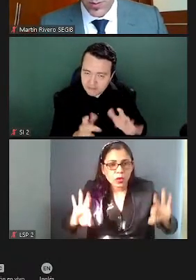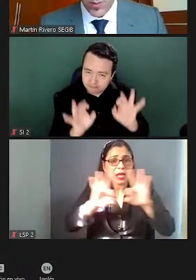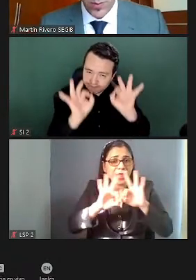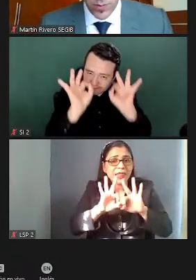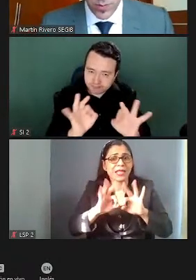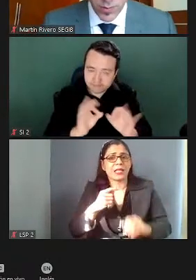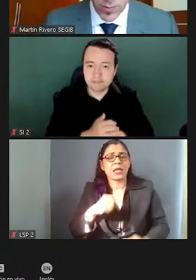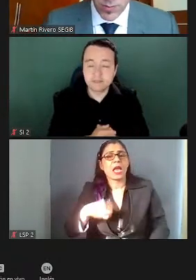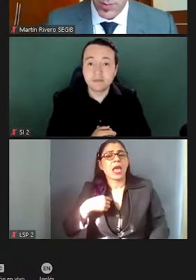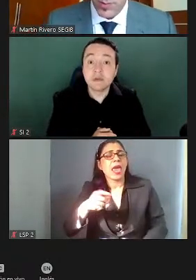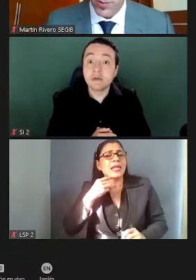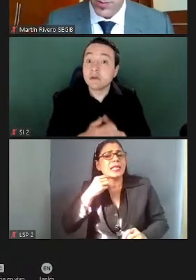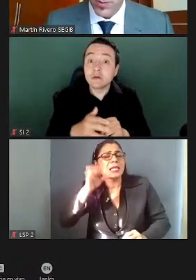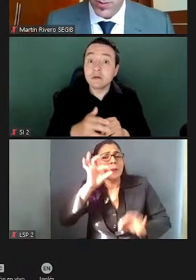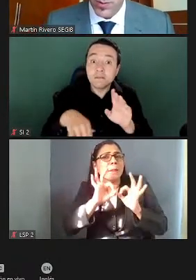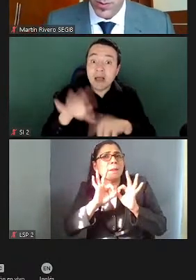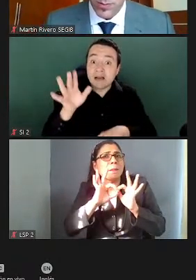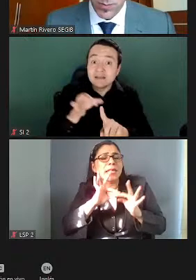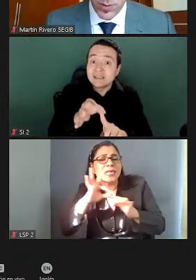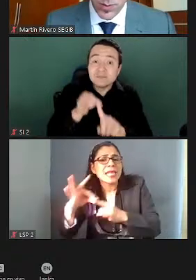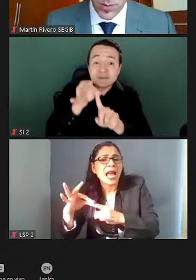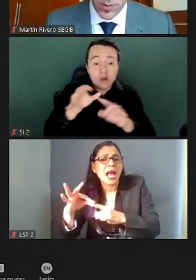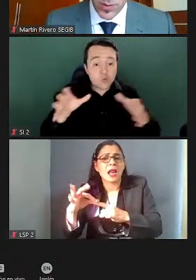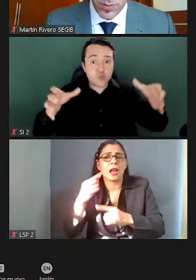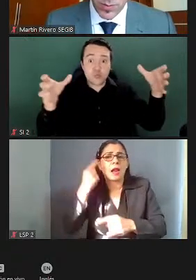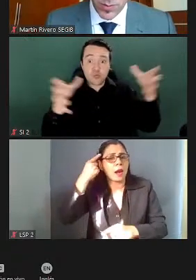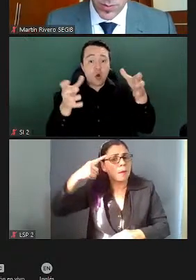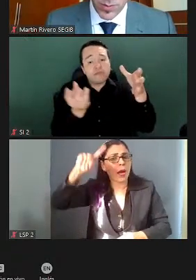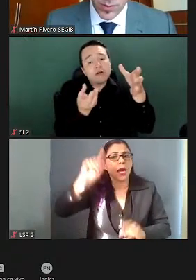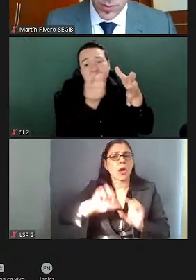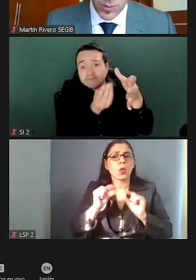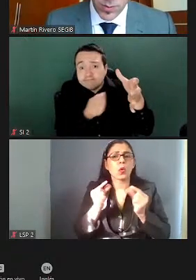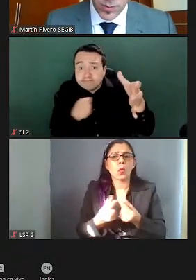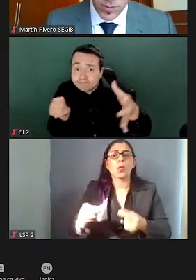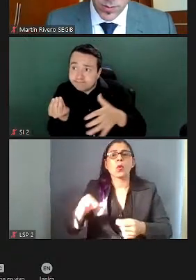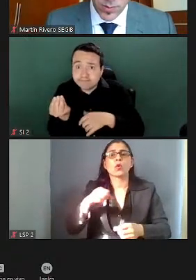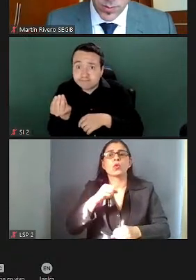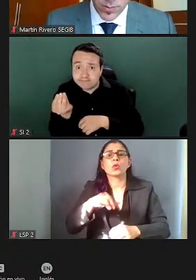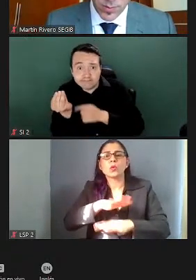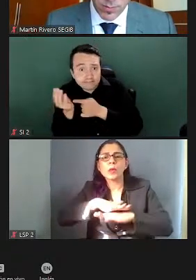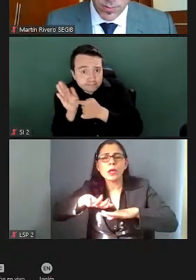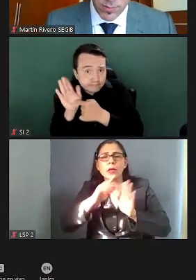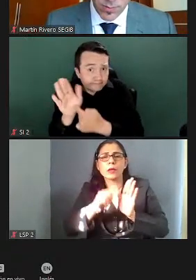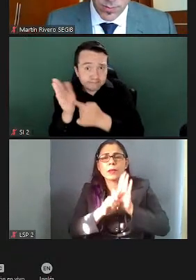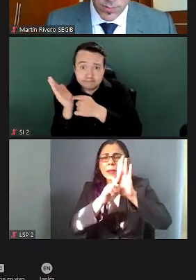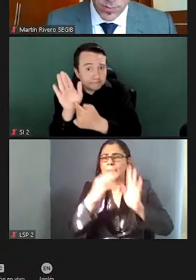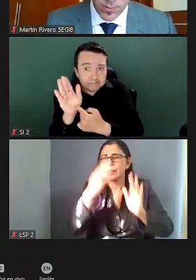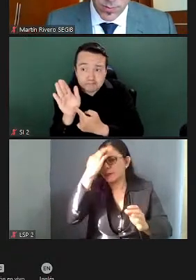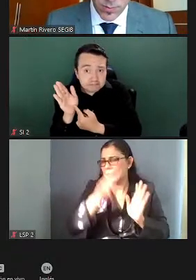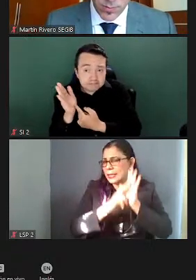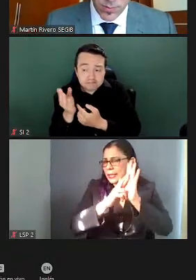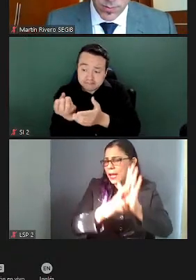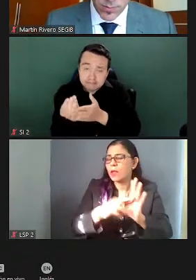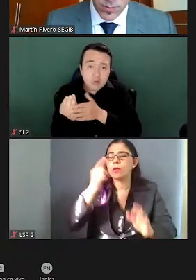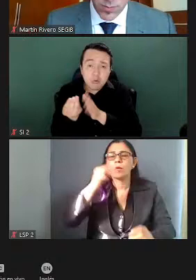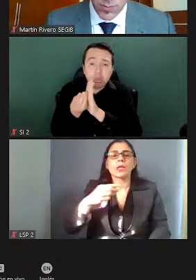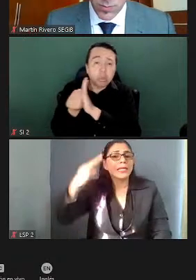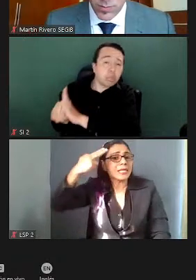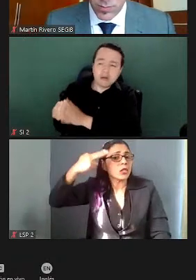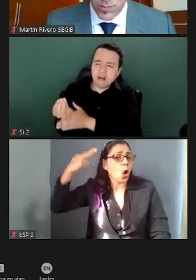especially for the underrepresented groups and those historically